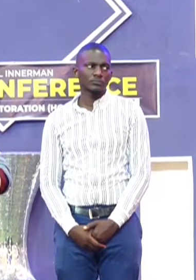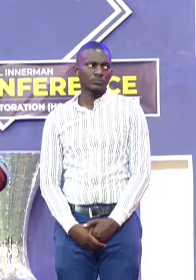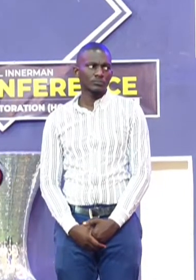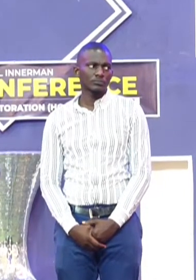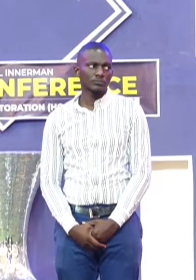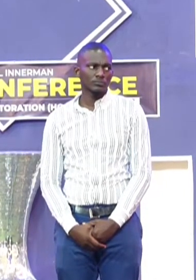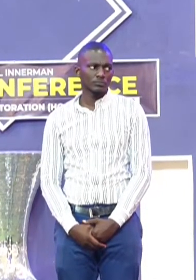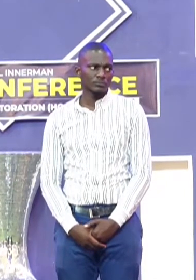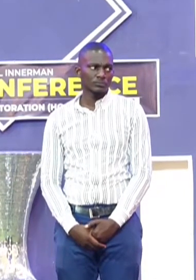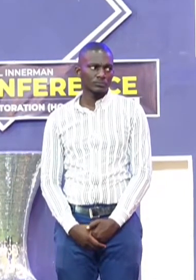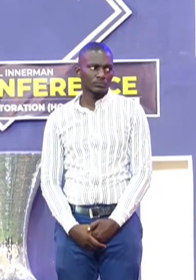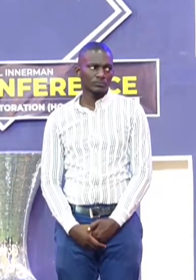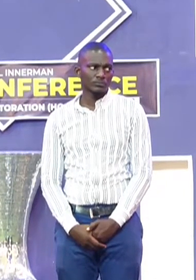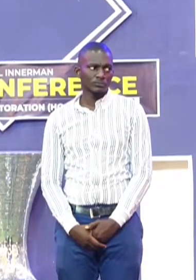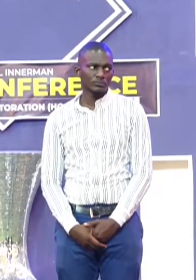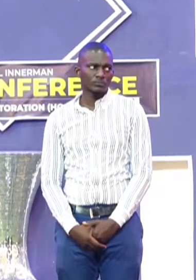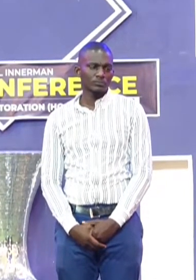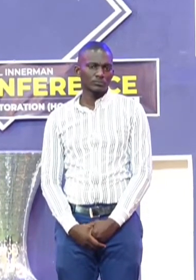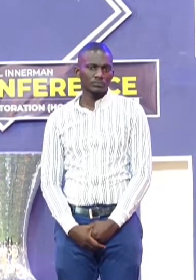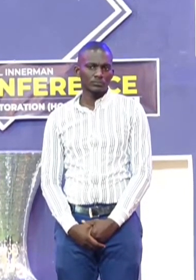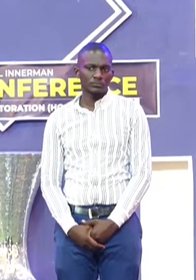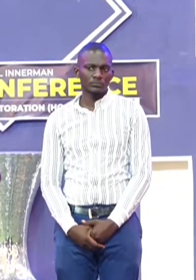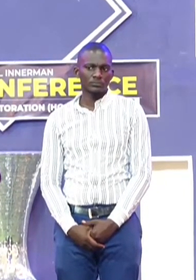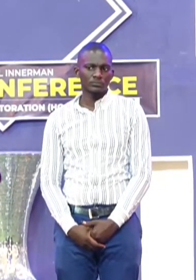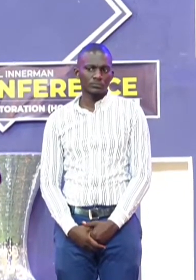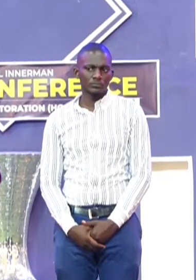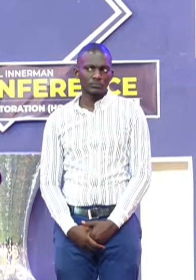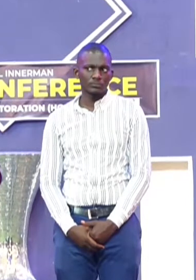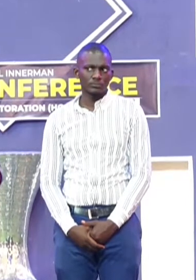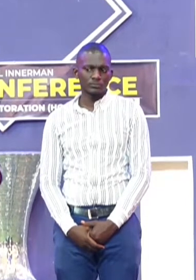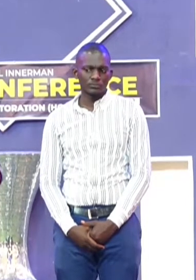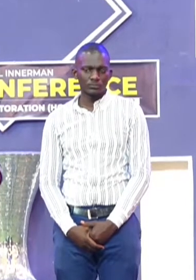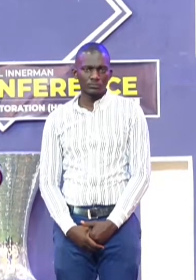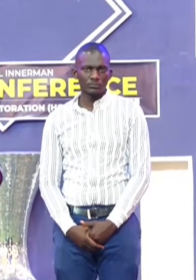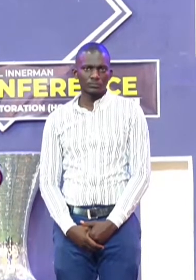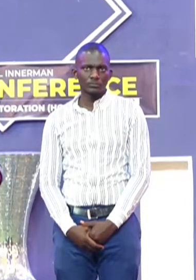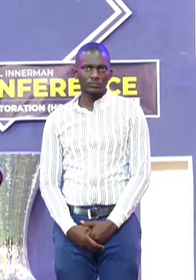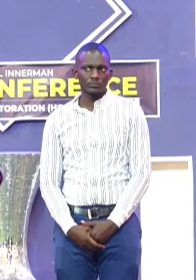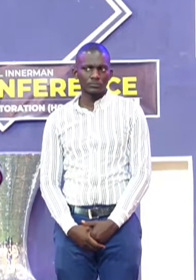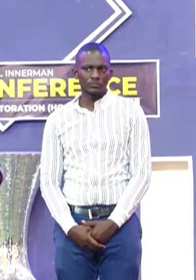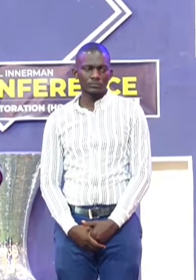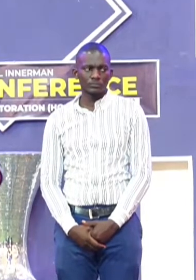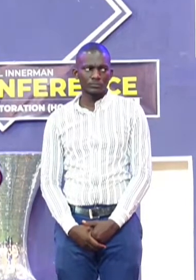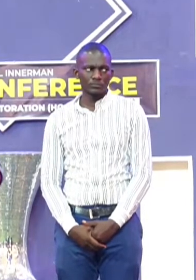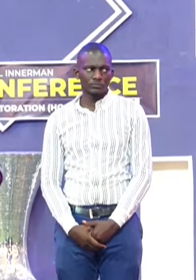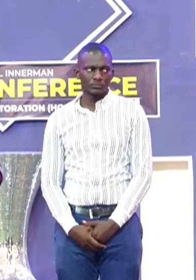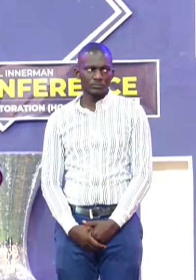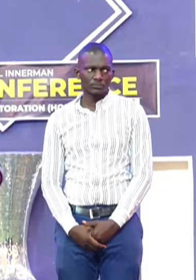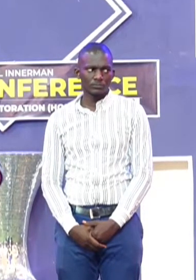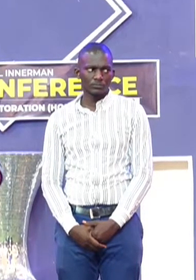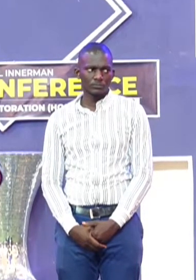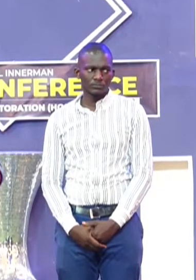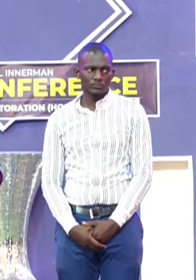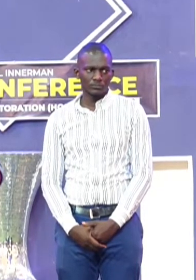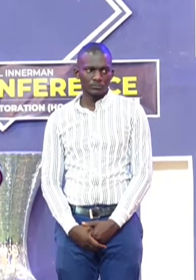husband, died, and she was left with her two sons. They married Moabite women, one named Orpah and the other